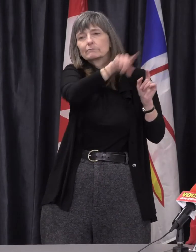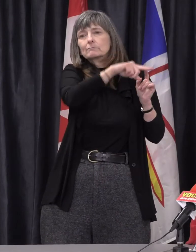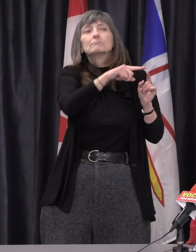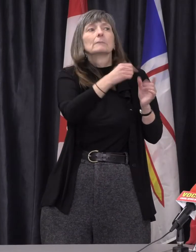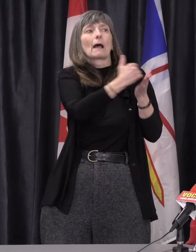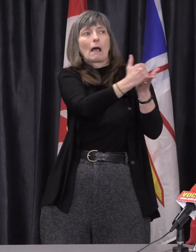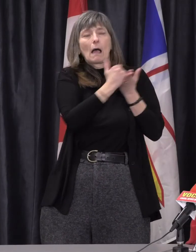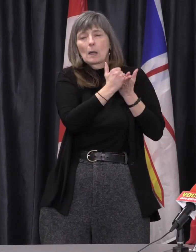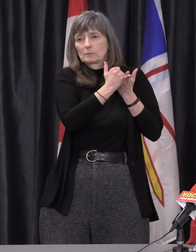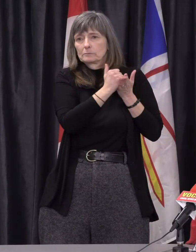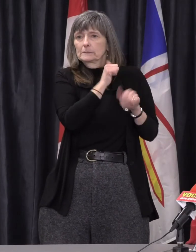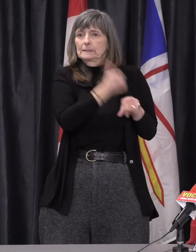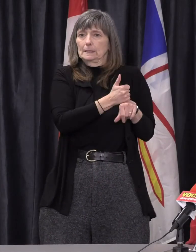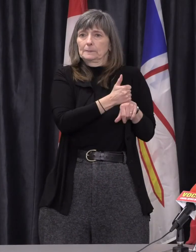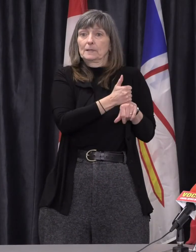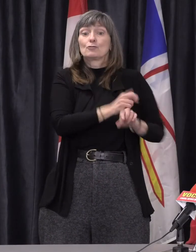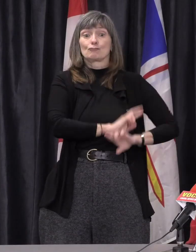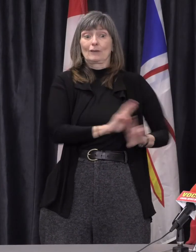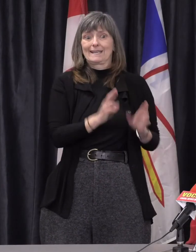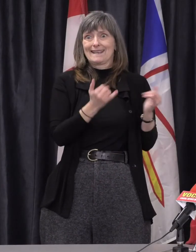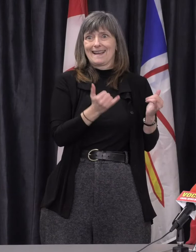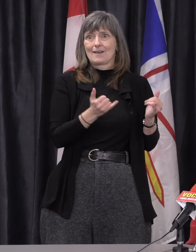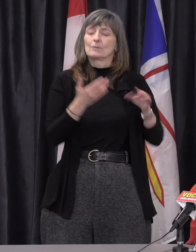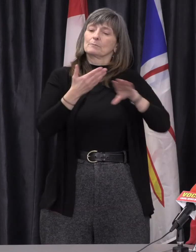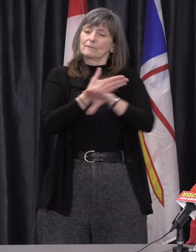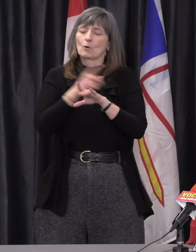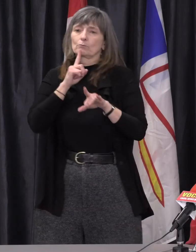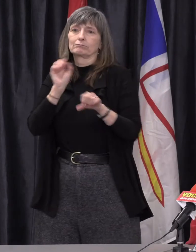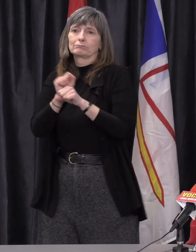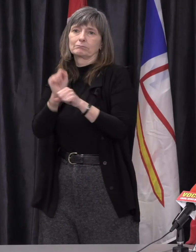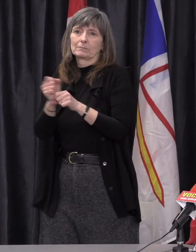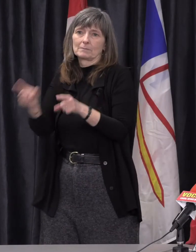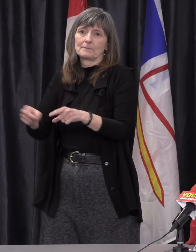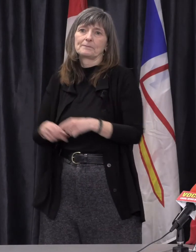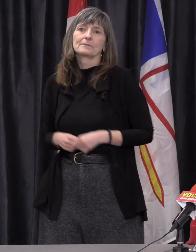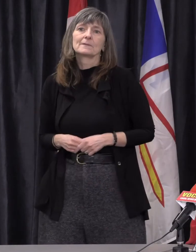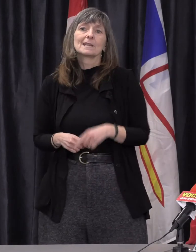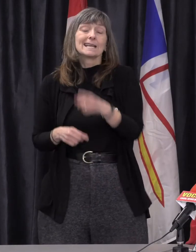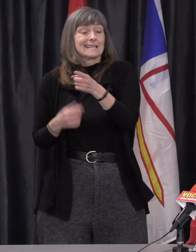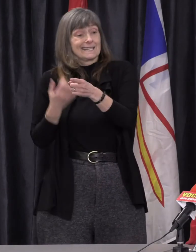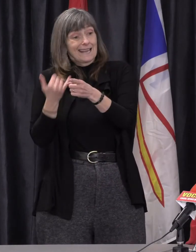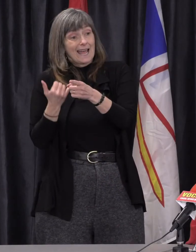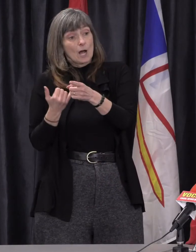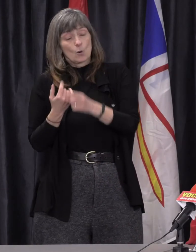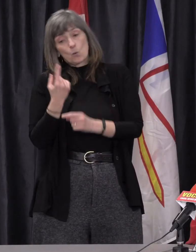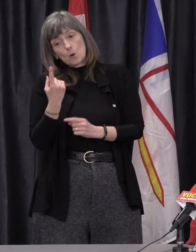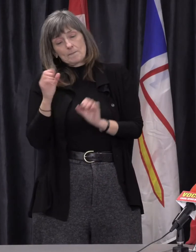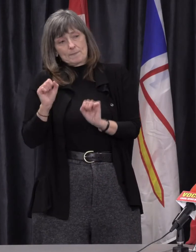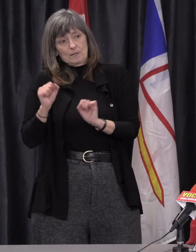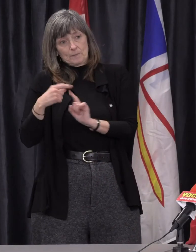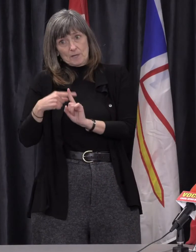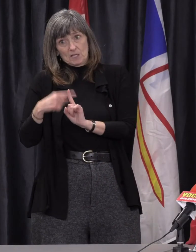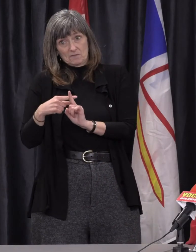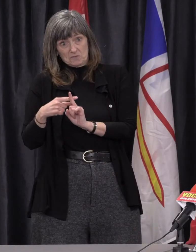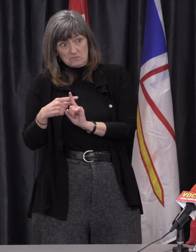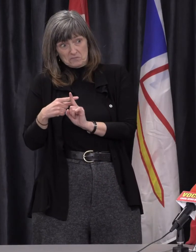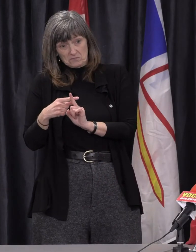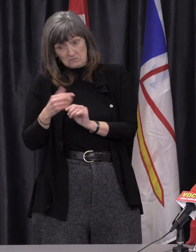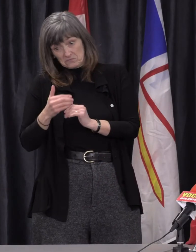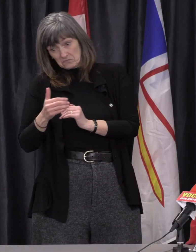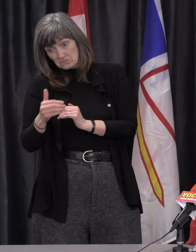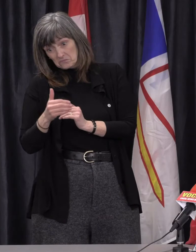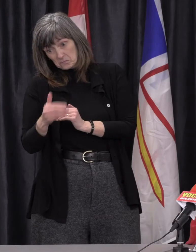place beforehand. Now that we have our first presumptive positive case here in the province, how many more are you expecting in the coming